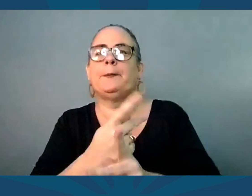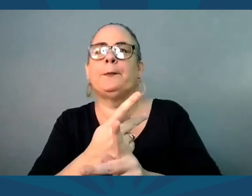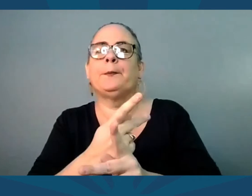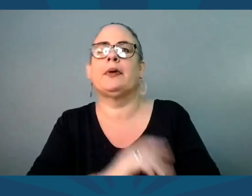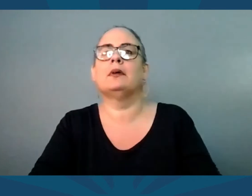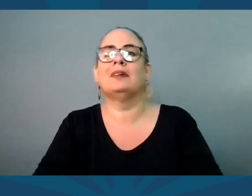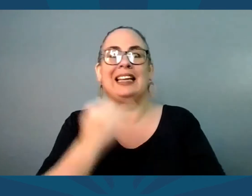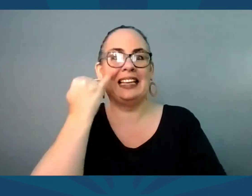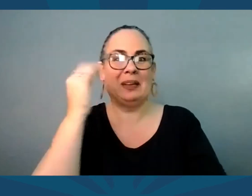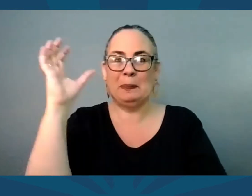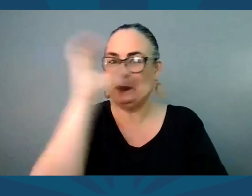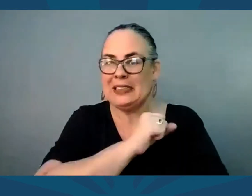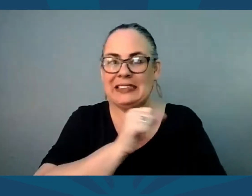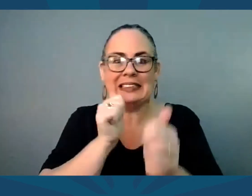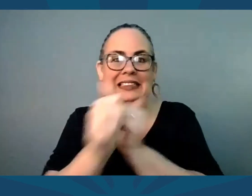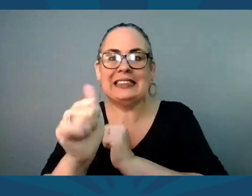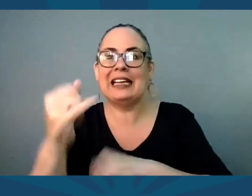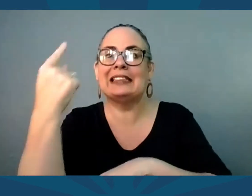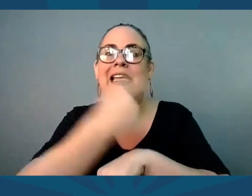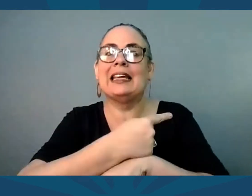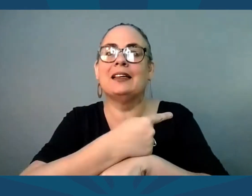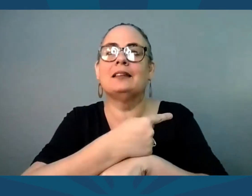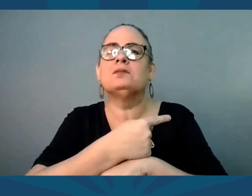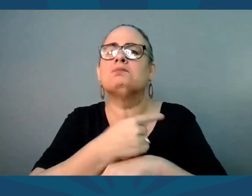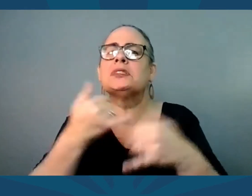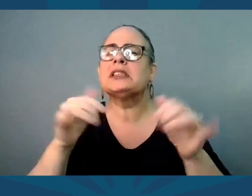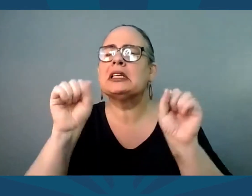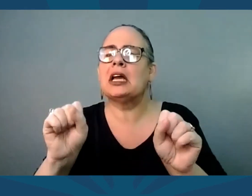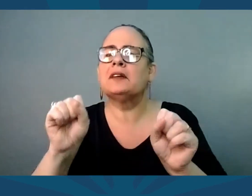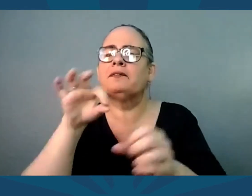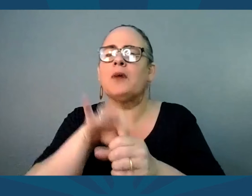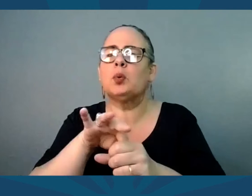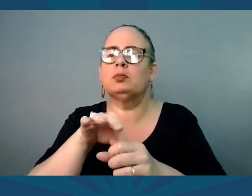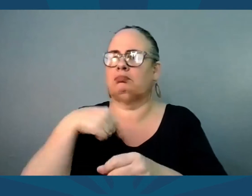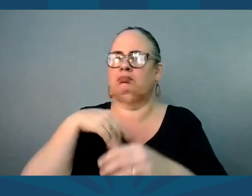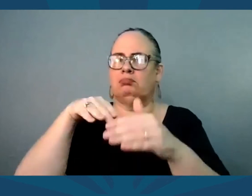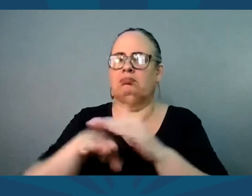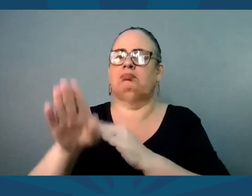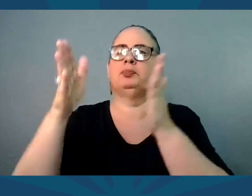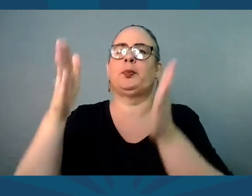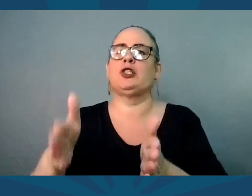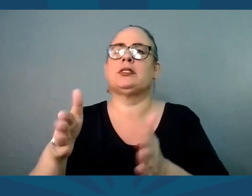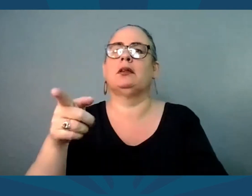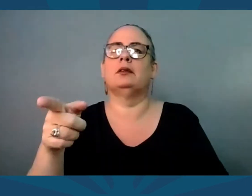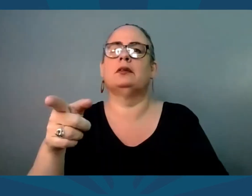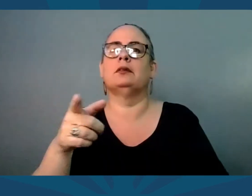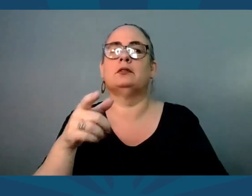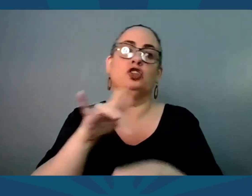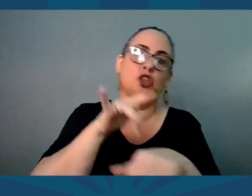choose a ballot type. If you miss this deadline, you can still vote in person,